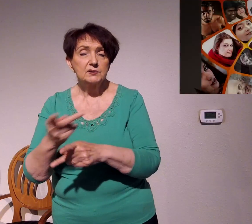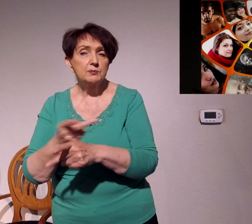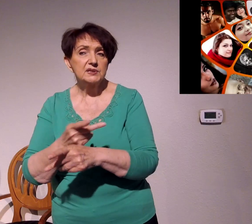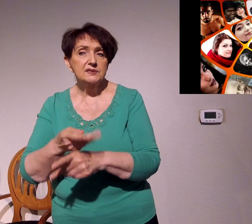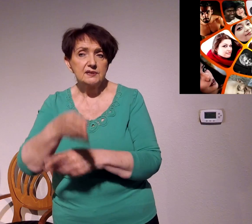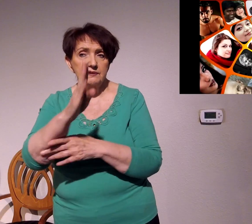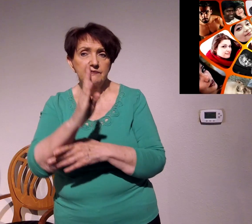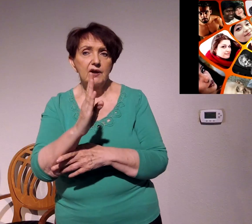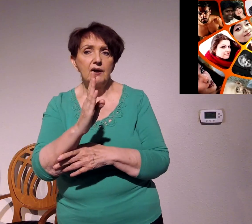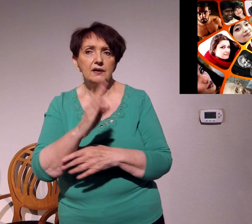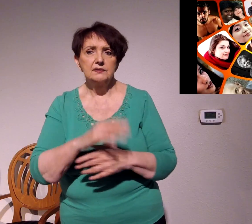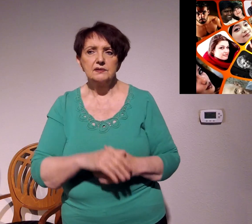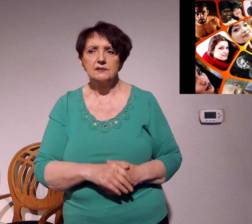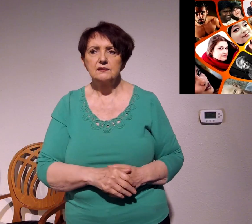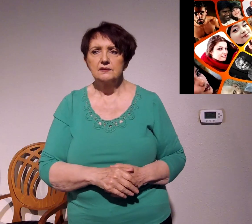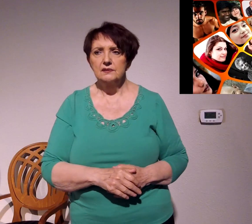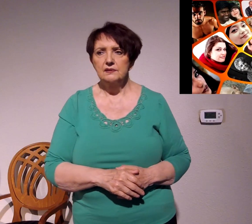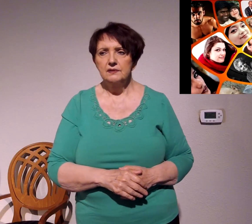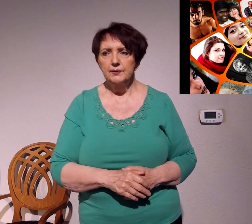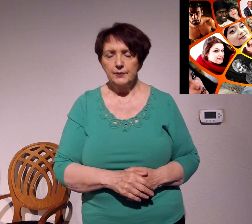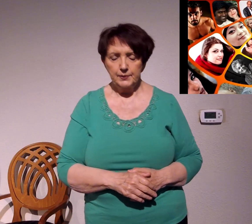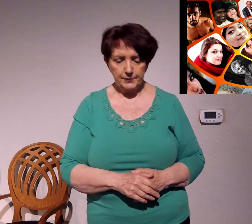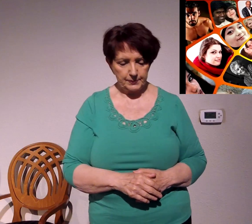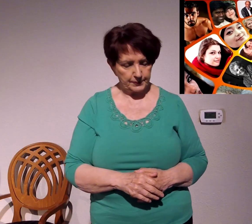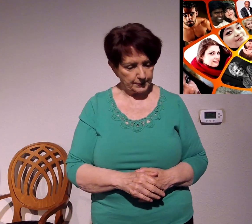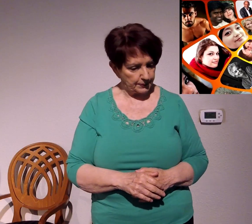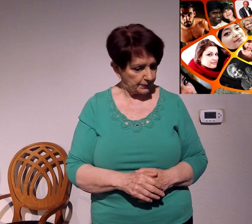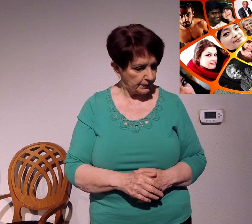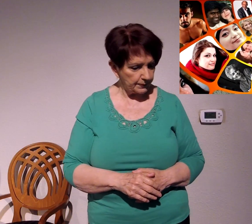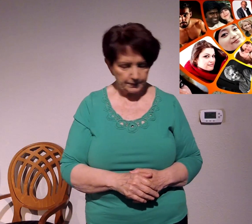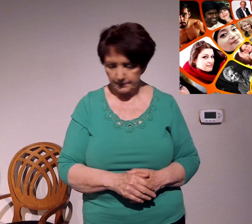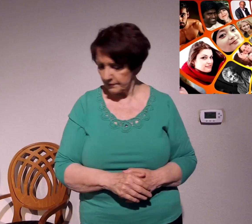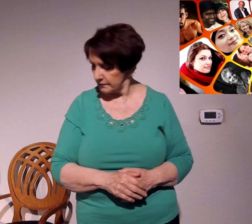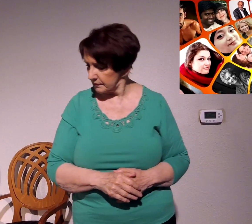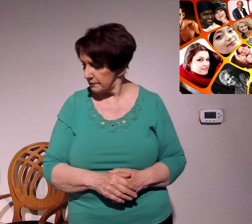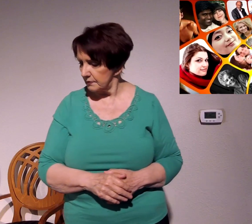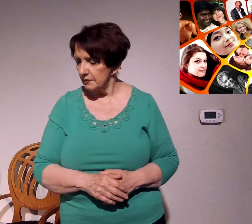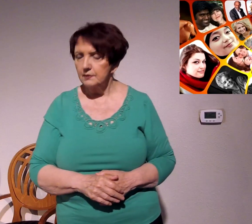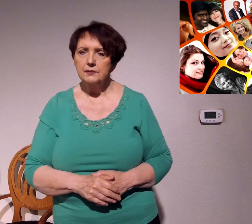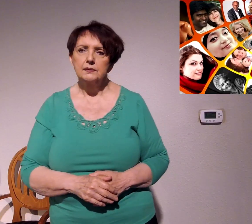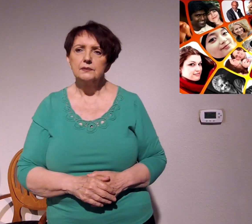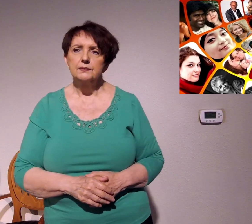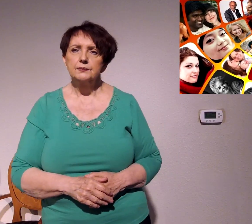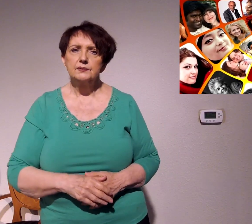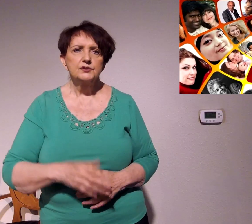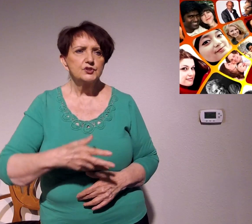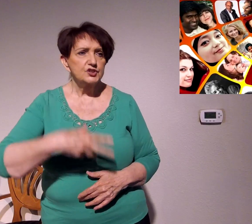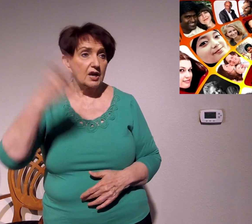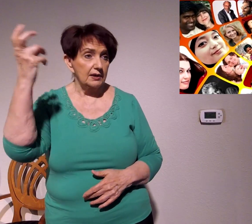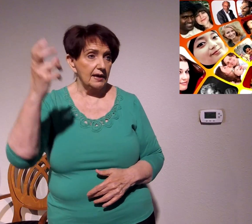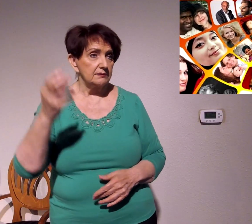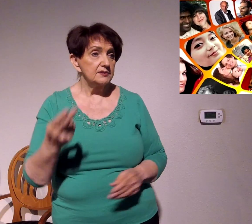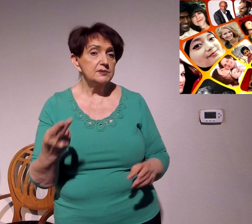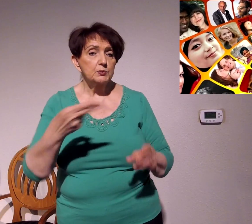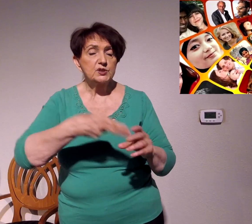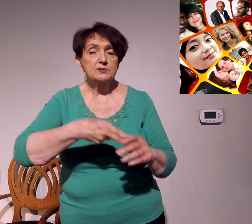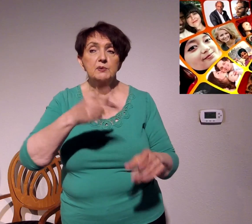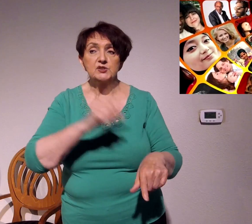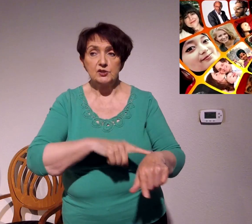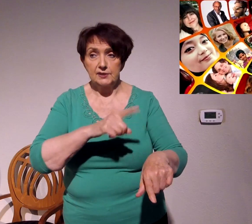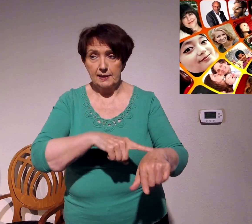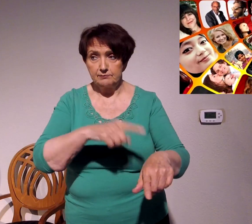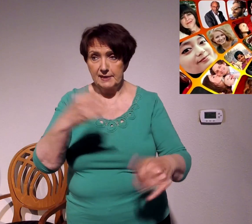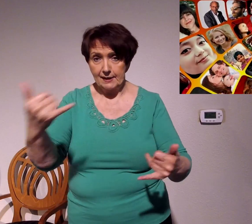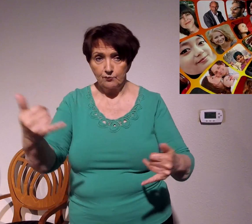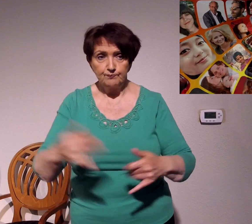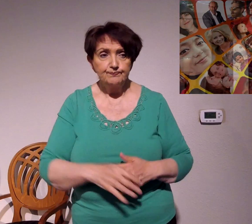There is so much multiplicity of God. Can you shout out, this is participation time,